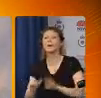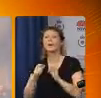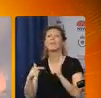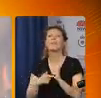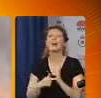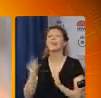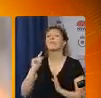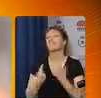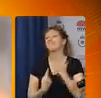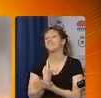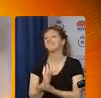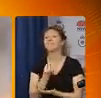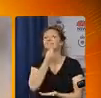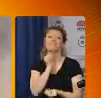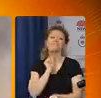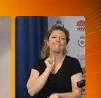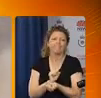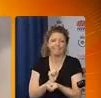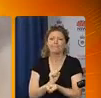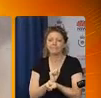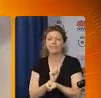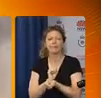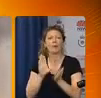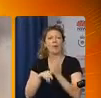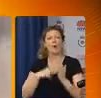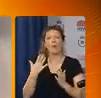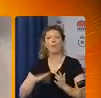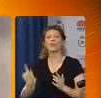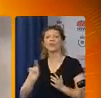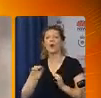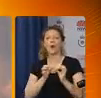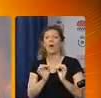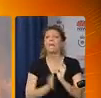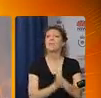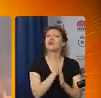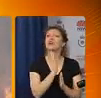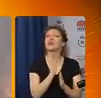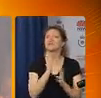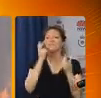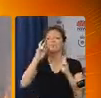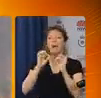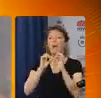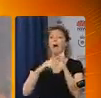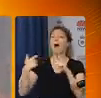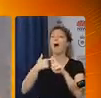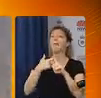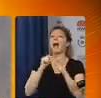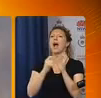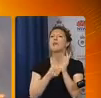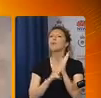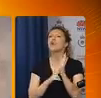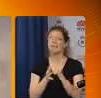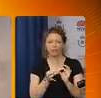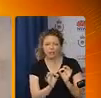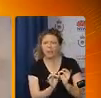compromised considerably the ability to continue with the backburning operations that were planned throughout the evening. It was already